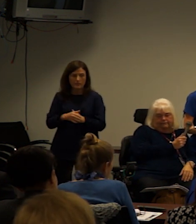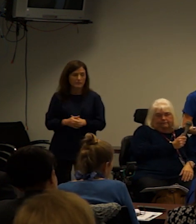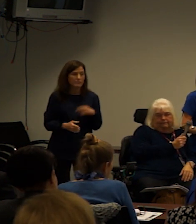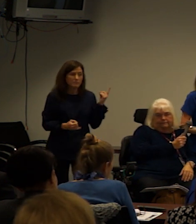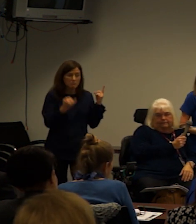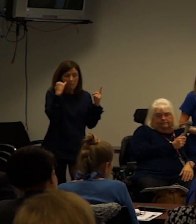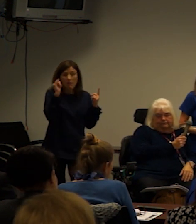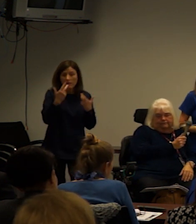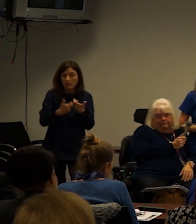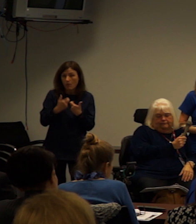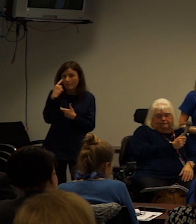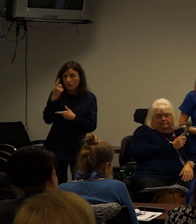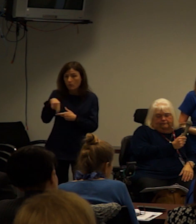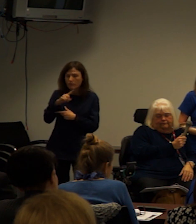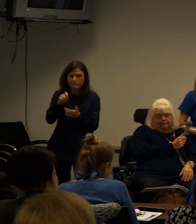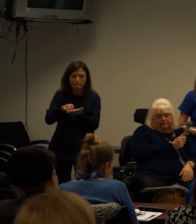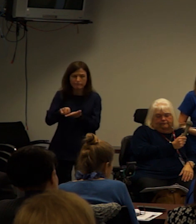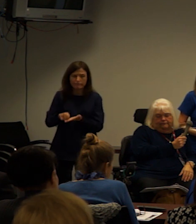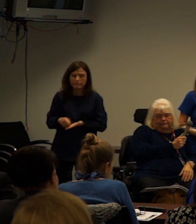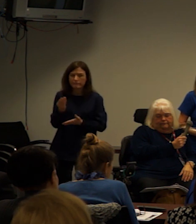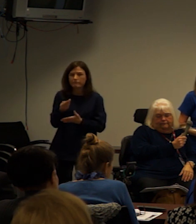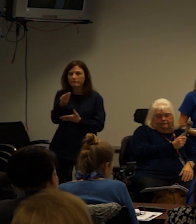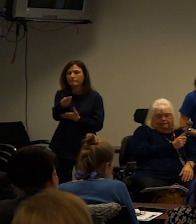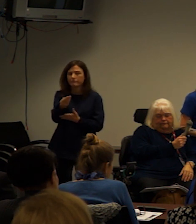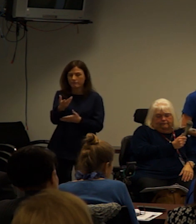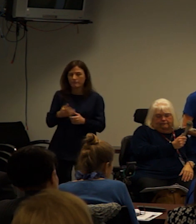this is a problem, write it down.